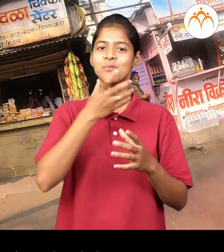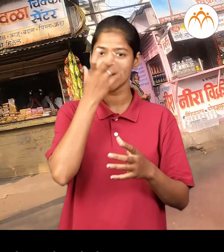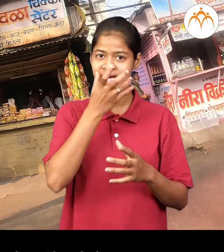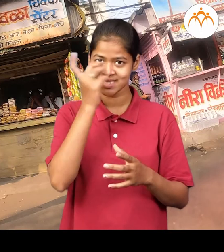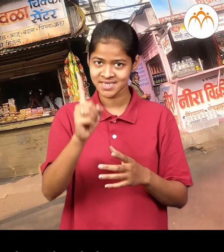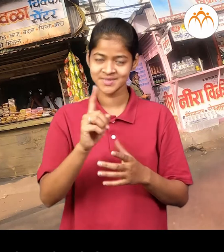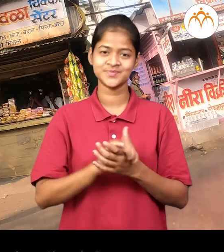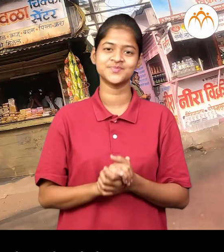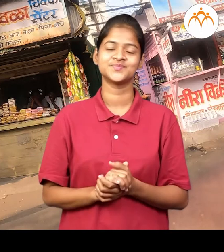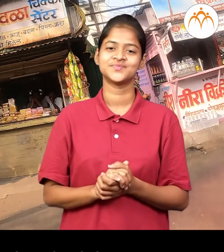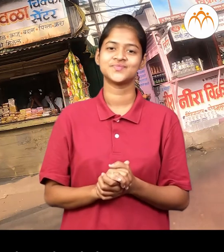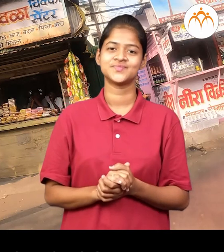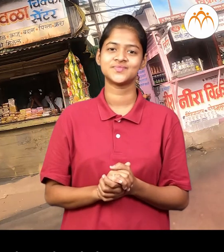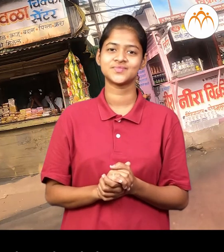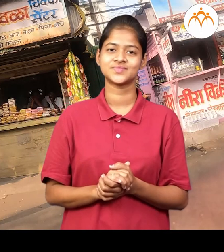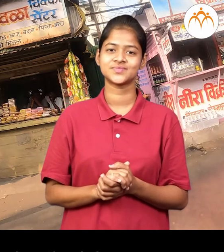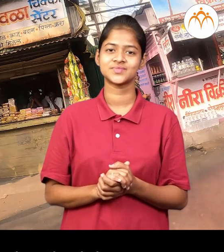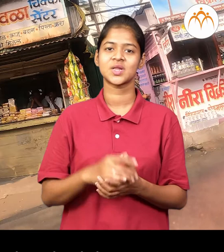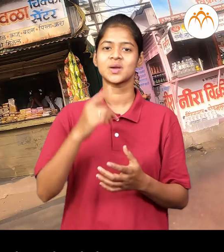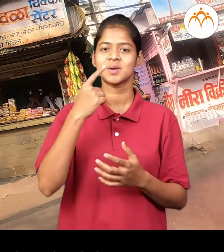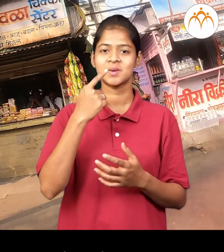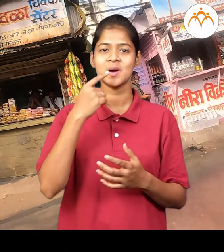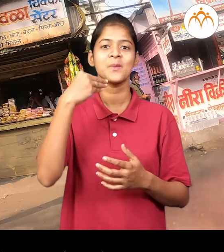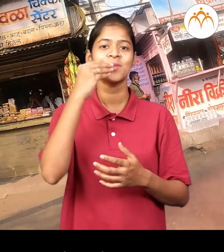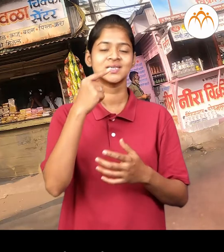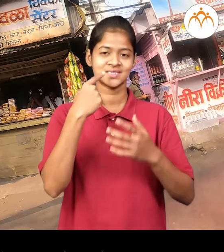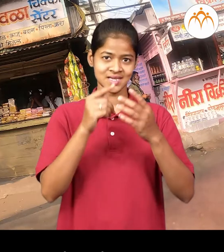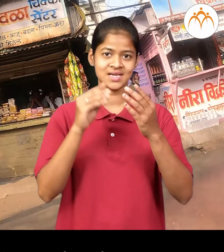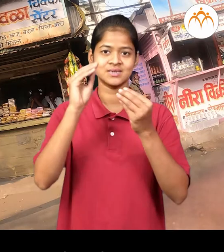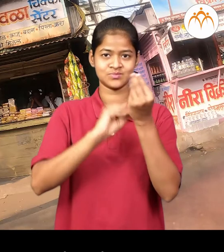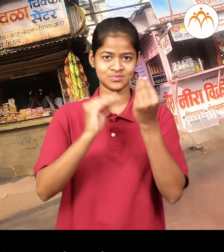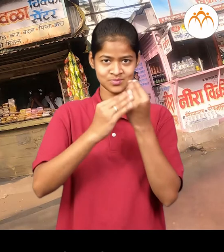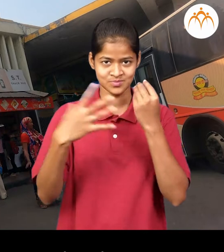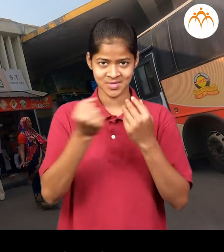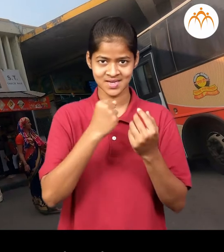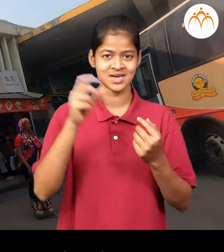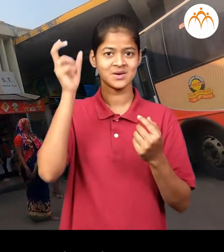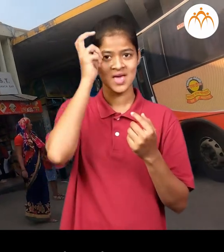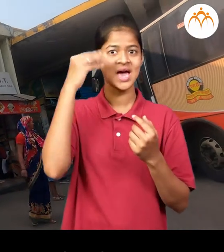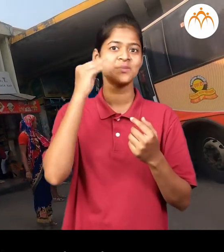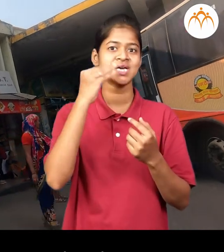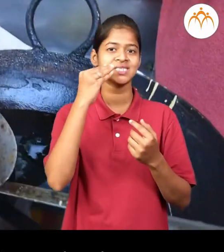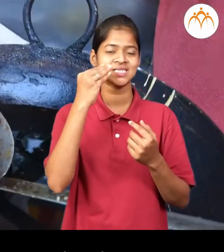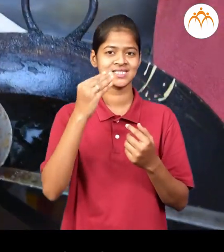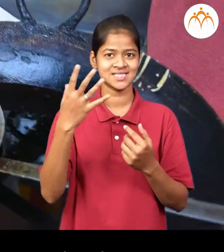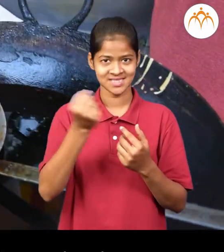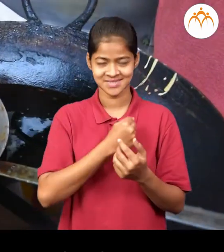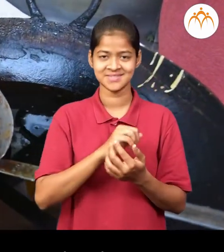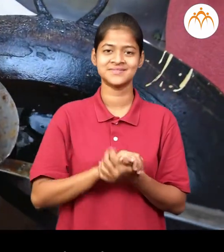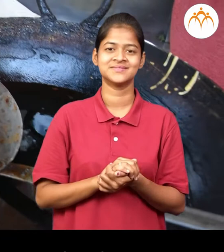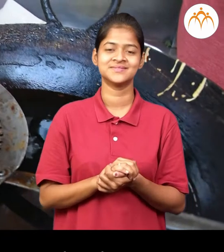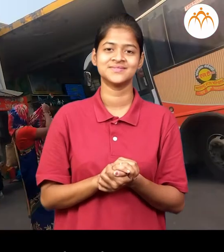Another uncle was serving the juice. There were three stalls of tea